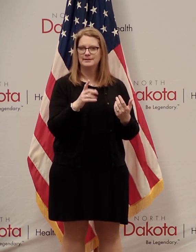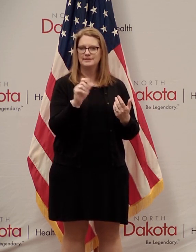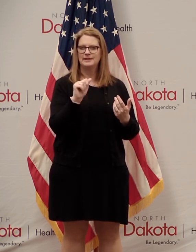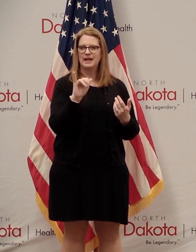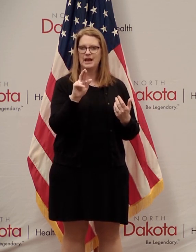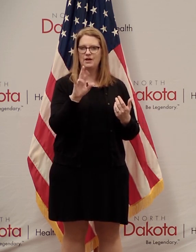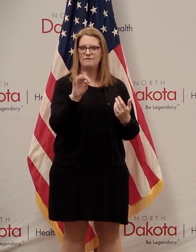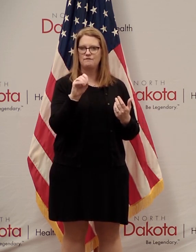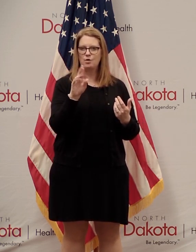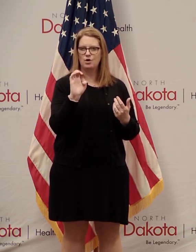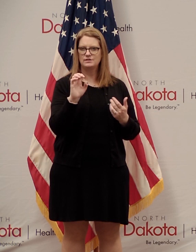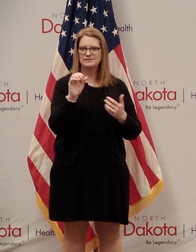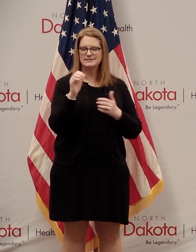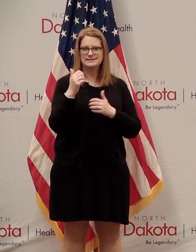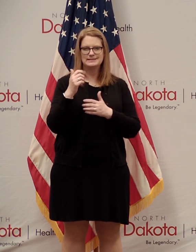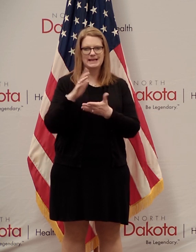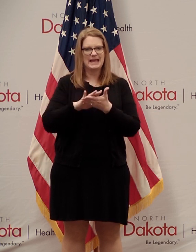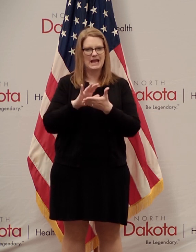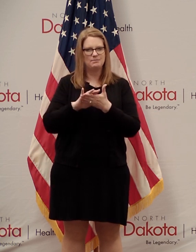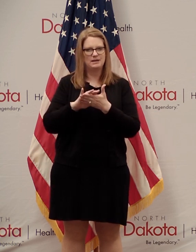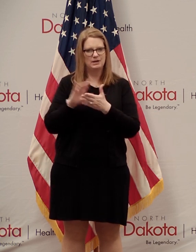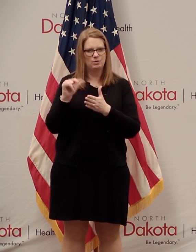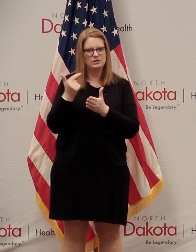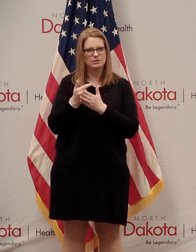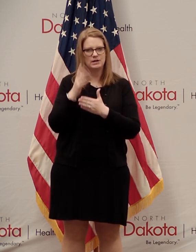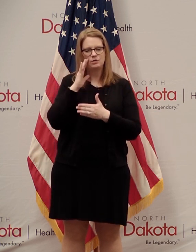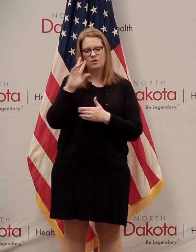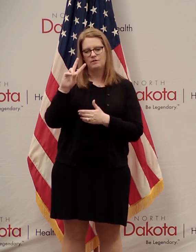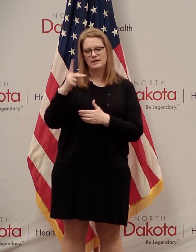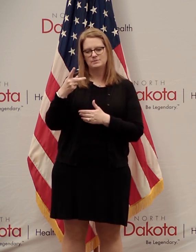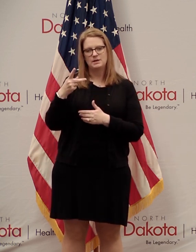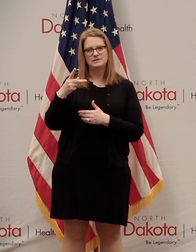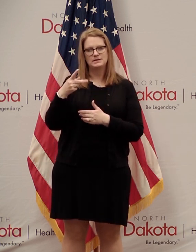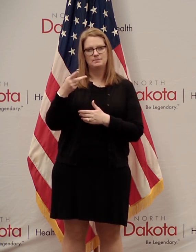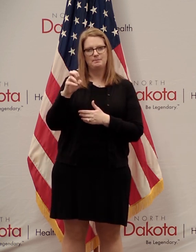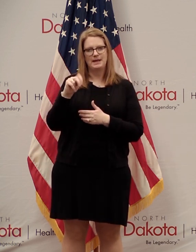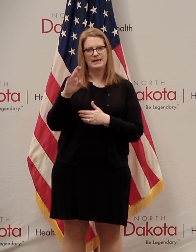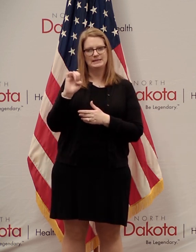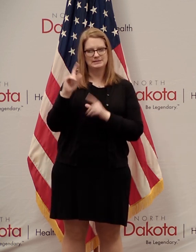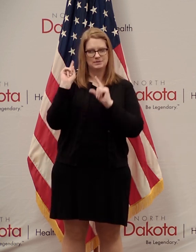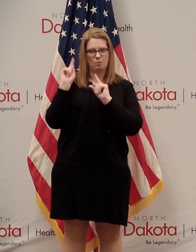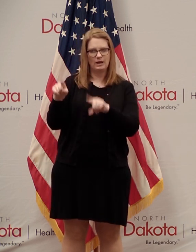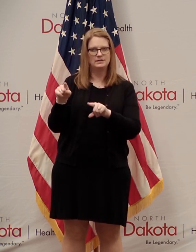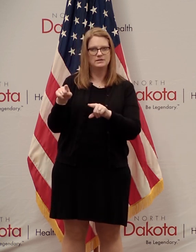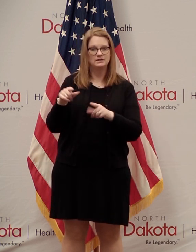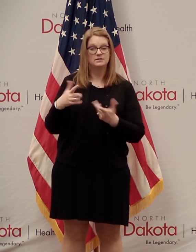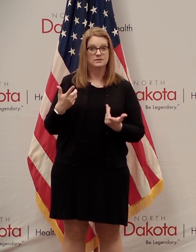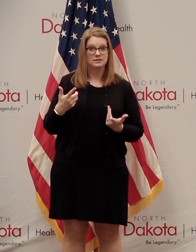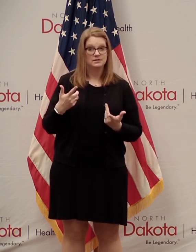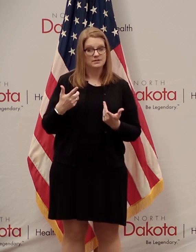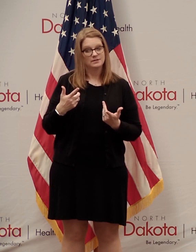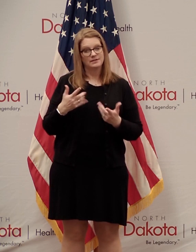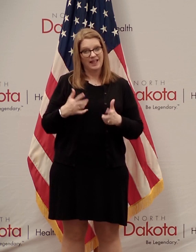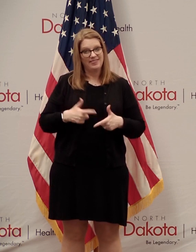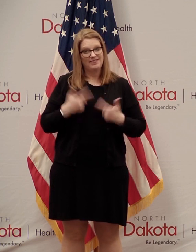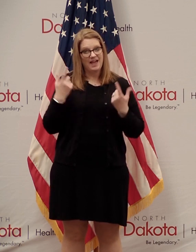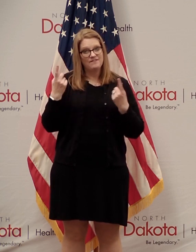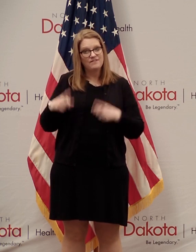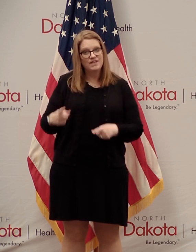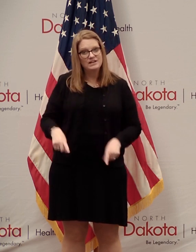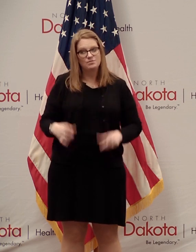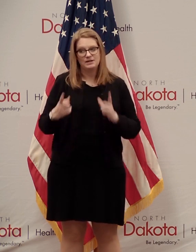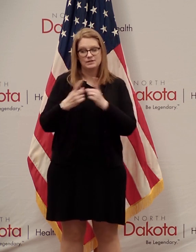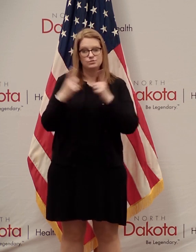Academy graduation last weekend, where Vice President Pence attended, again, there's a way to do a live event with